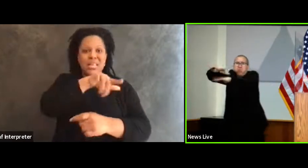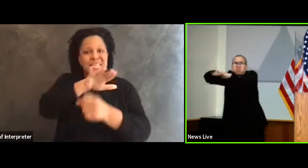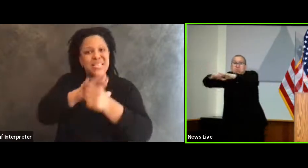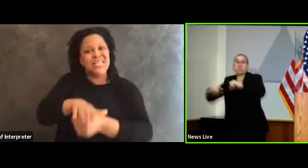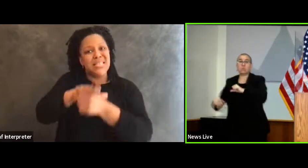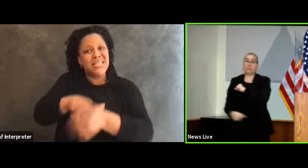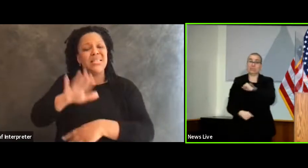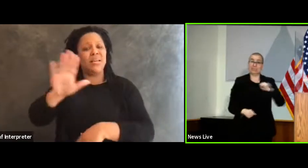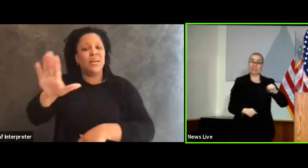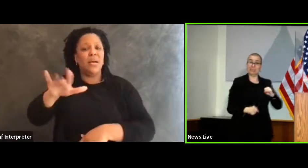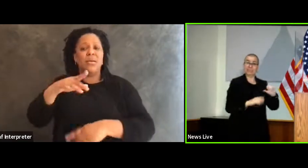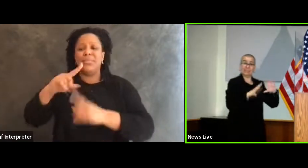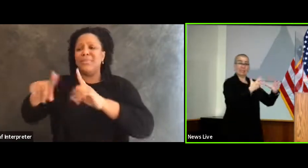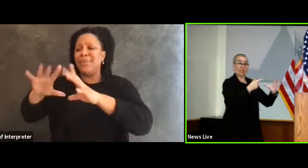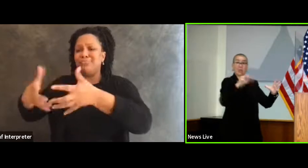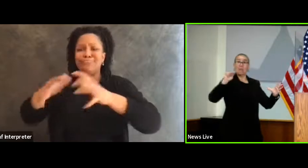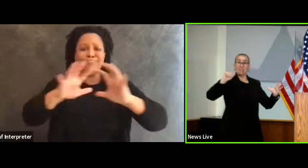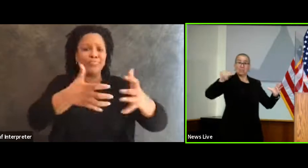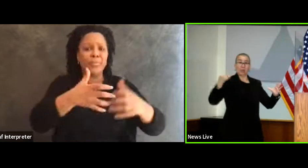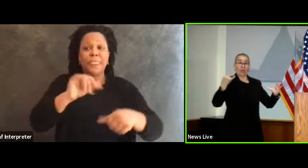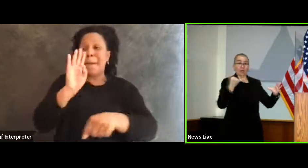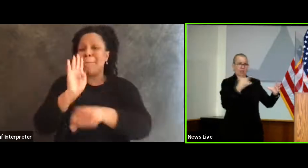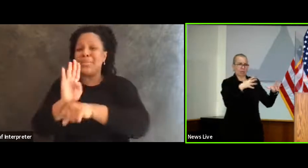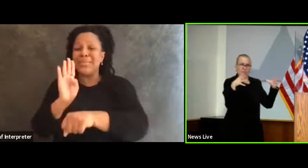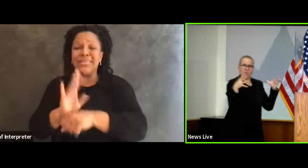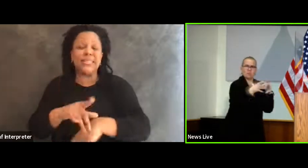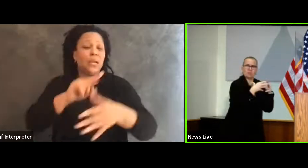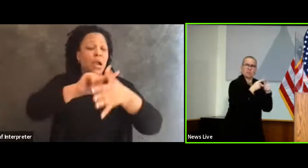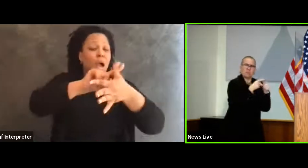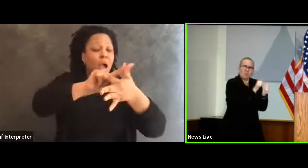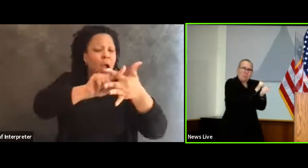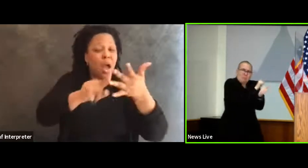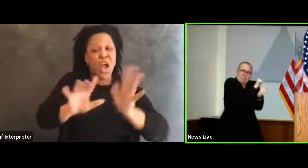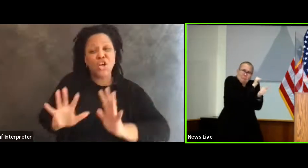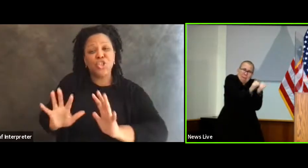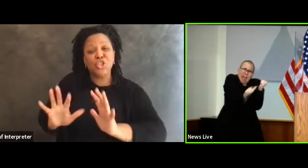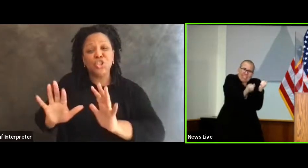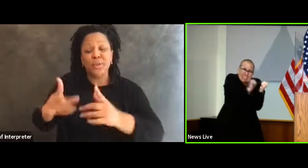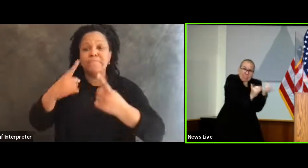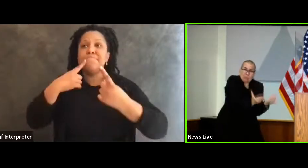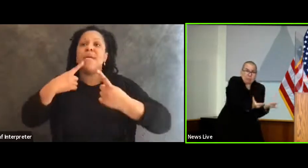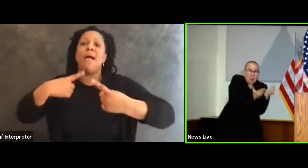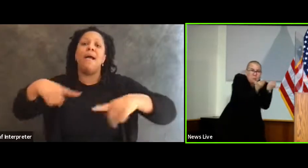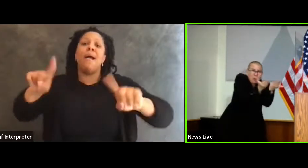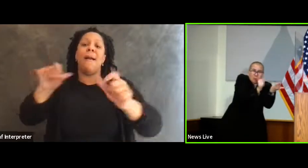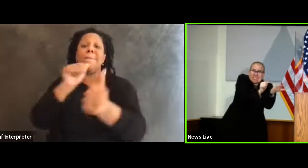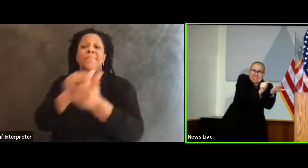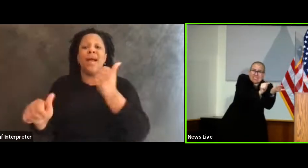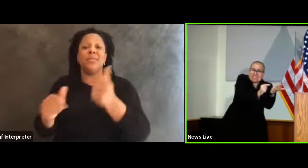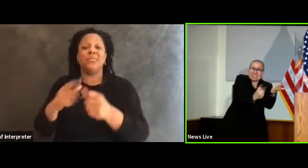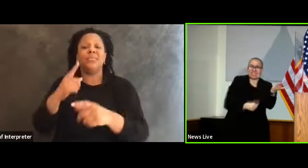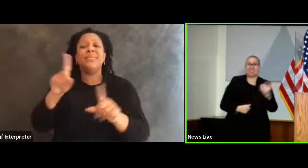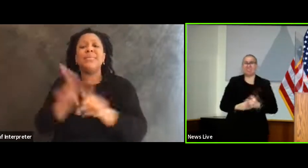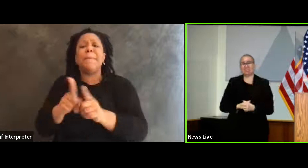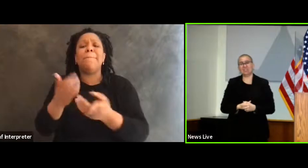and together we passed that same proposal, albeit in a watered-down state, but we